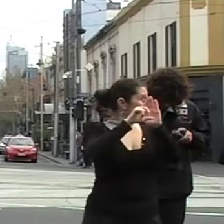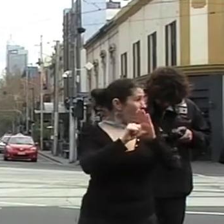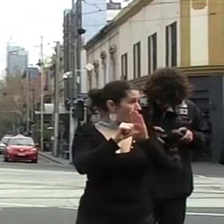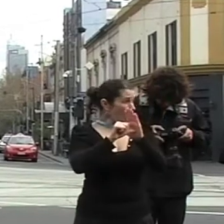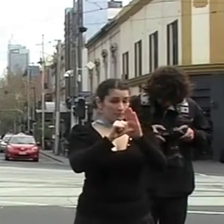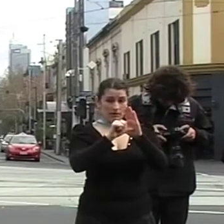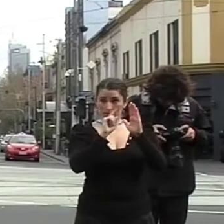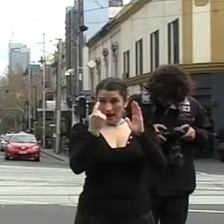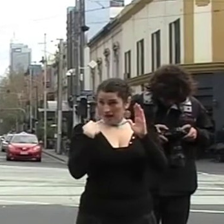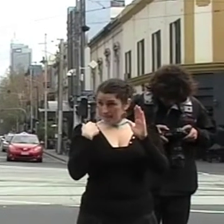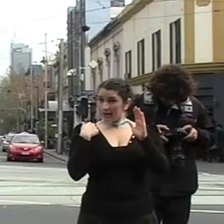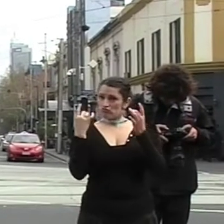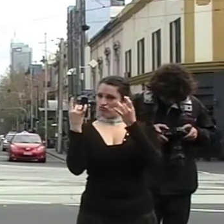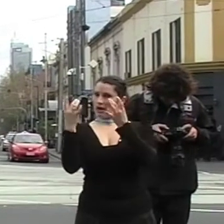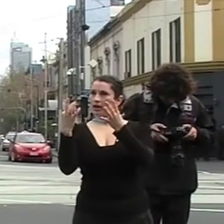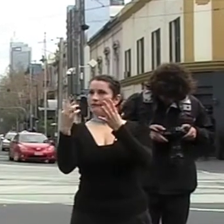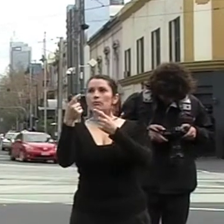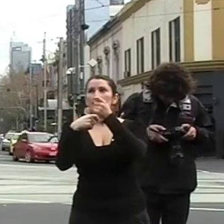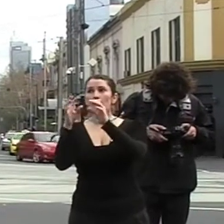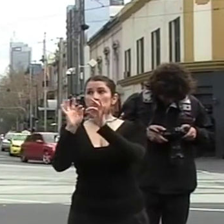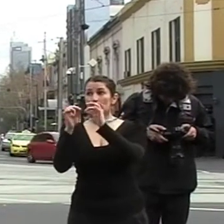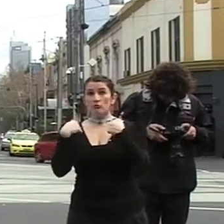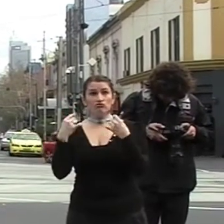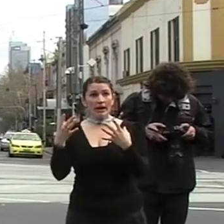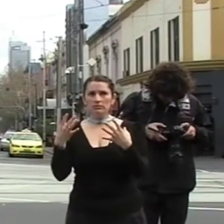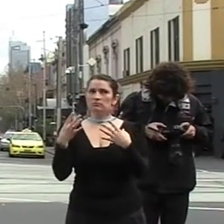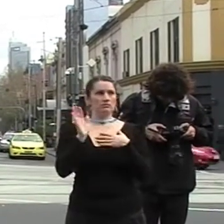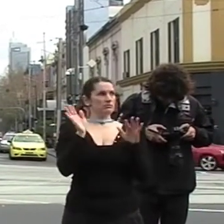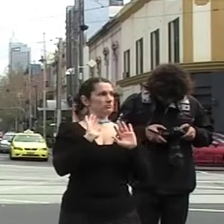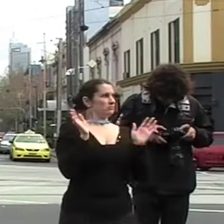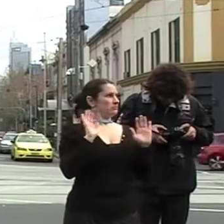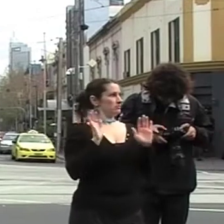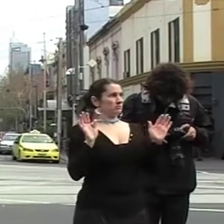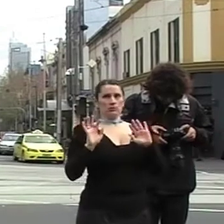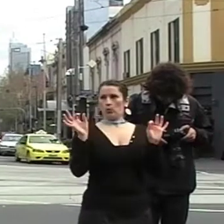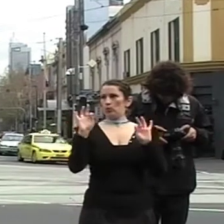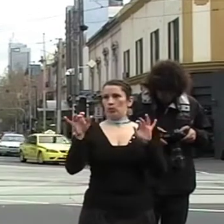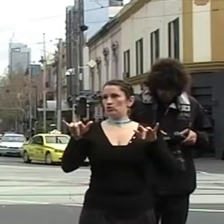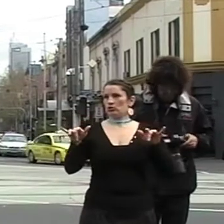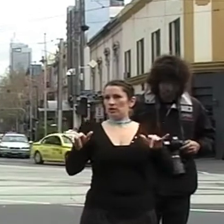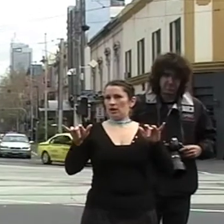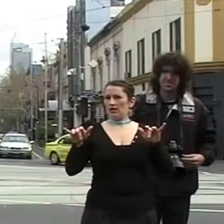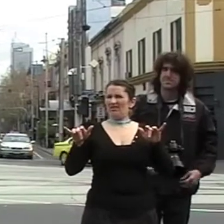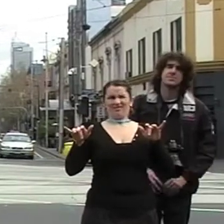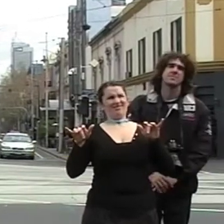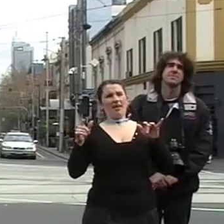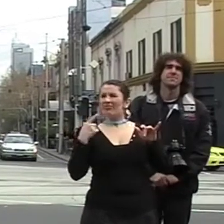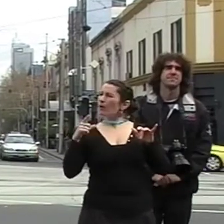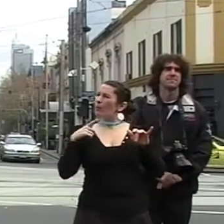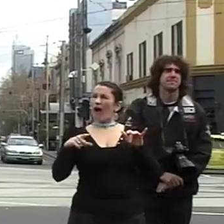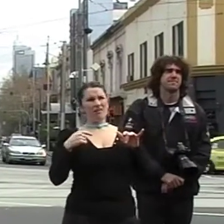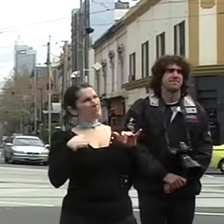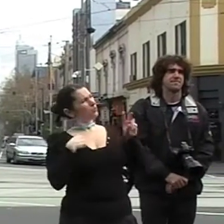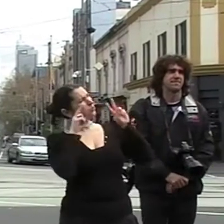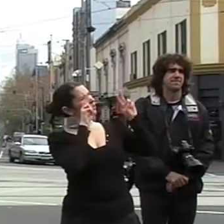I was ready yet to train as an interpreter. It then seems ludicrous to me that Minister Hall could think that anyone could